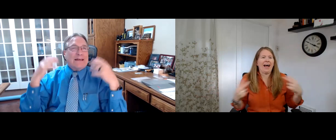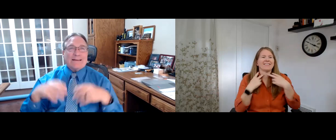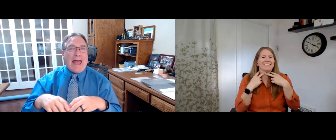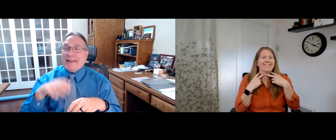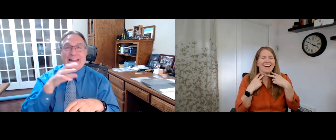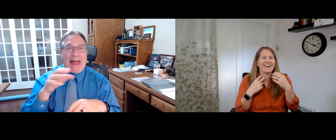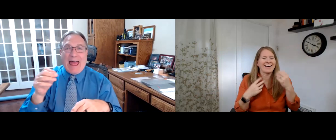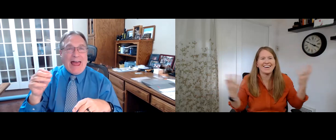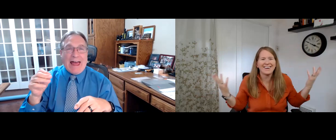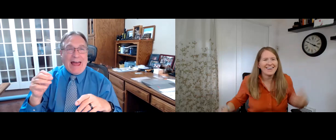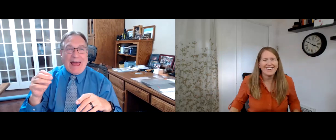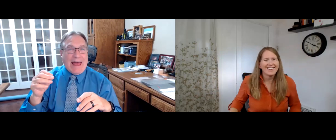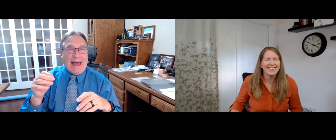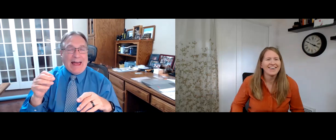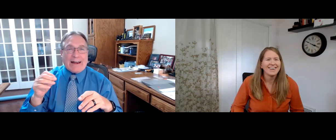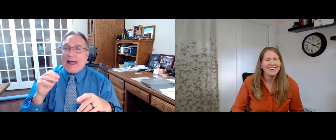Everything. And I